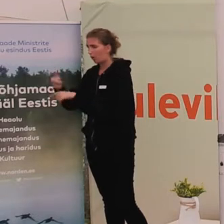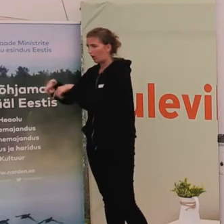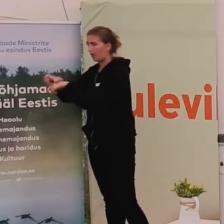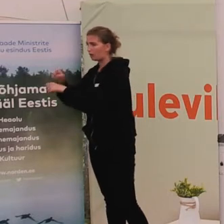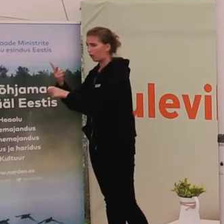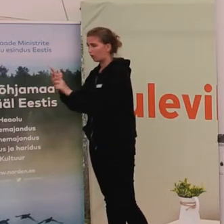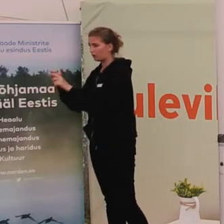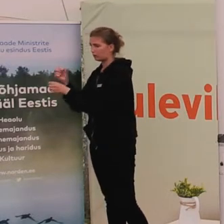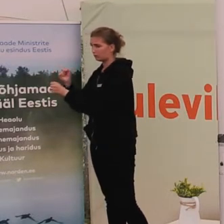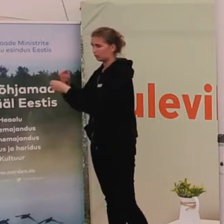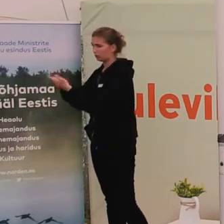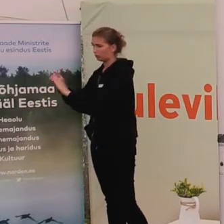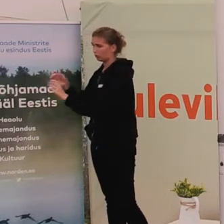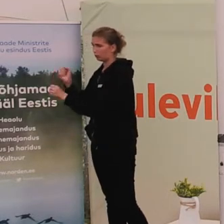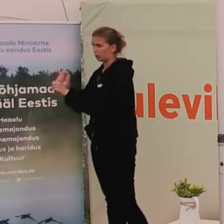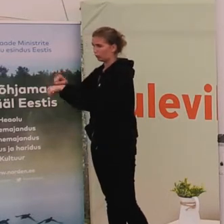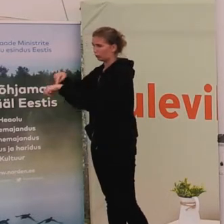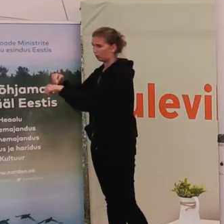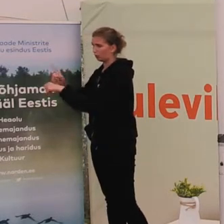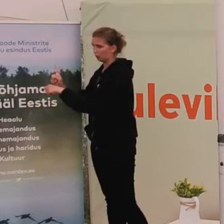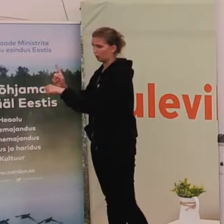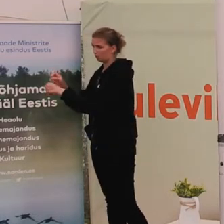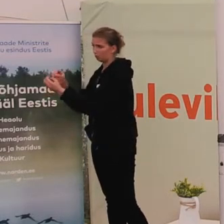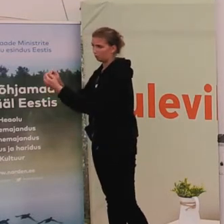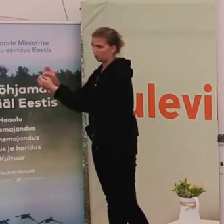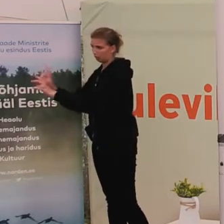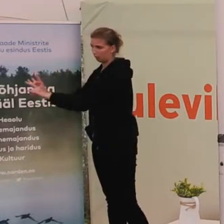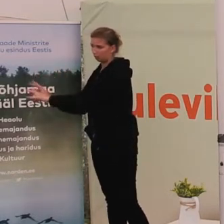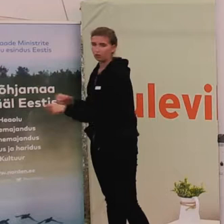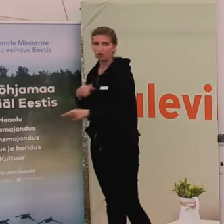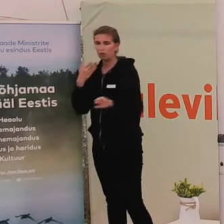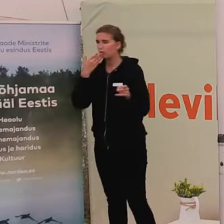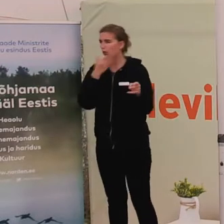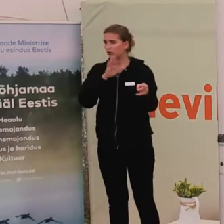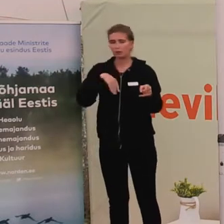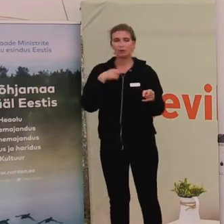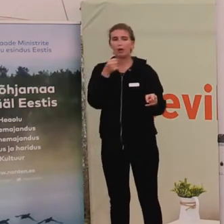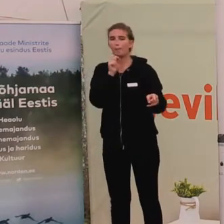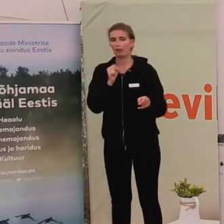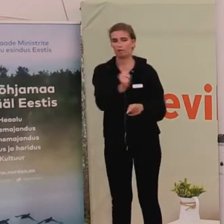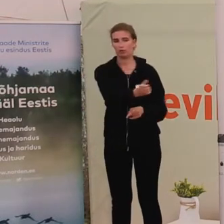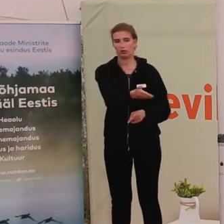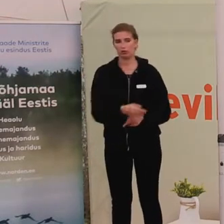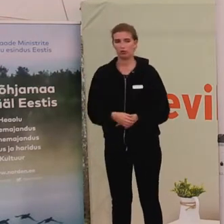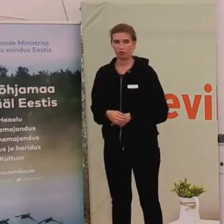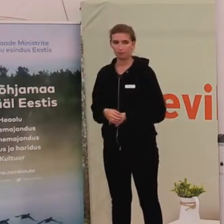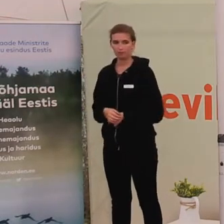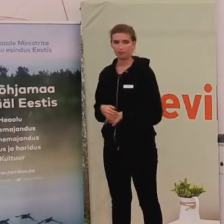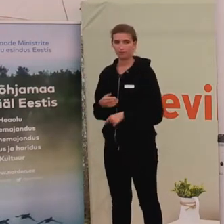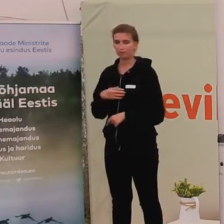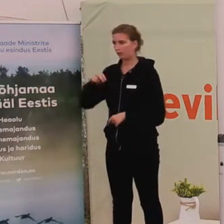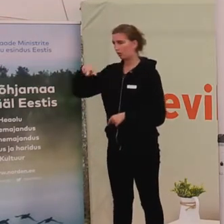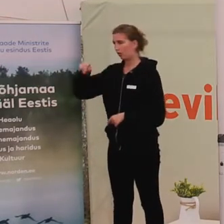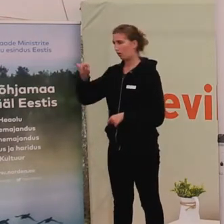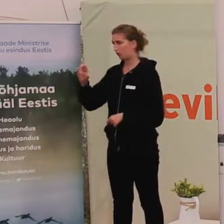So it was two different. Might I ask a question from take the microphone. Right. My name is Hans,